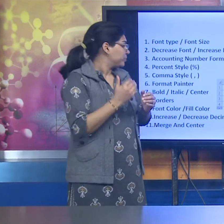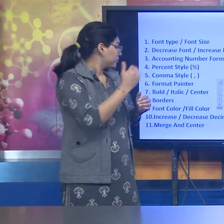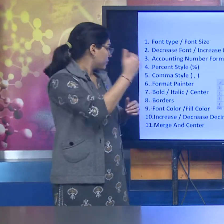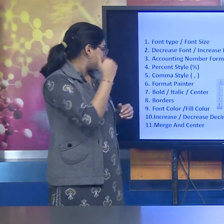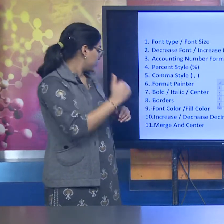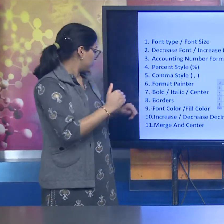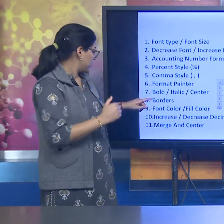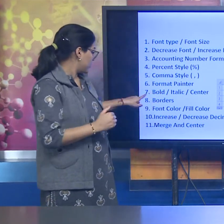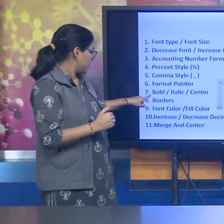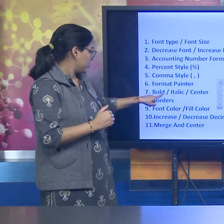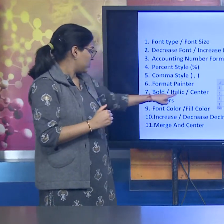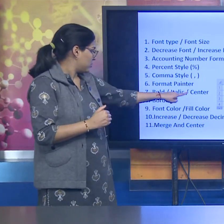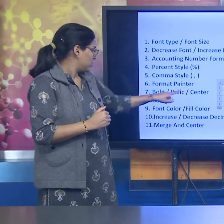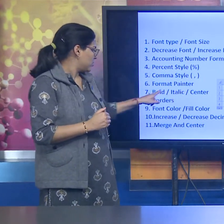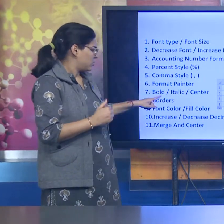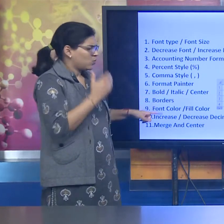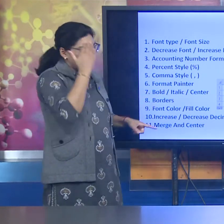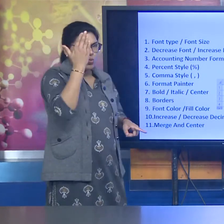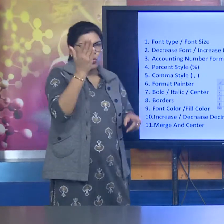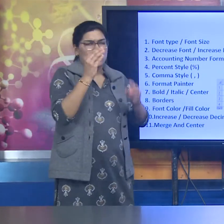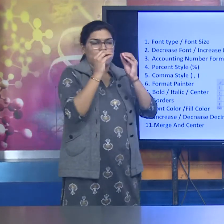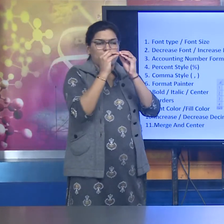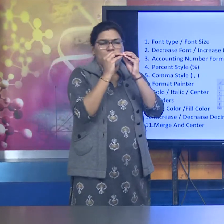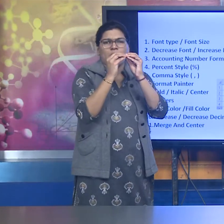italic, center.